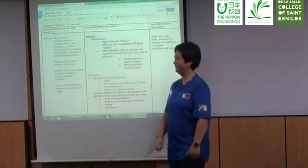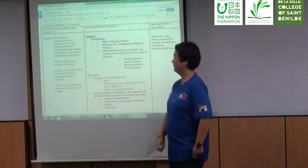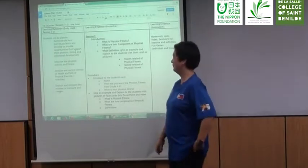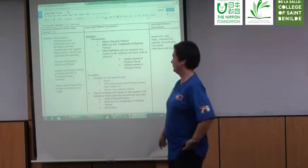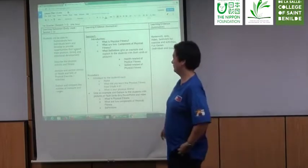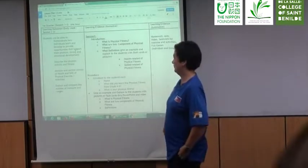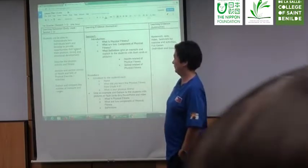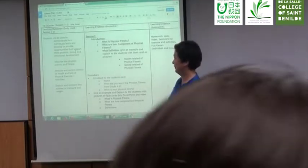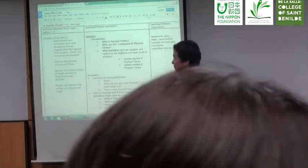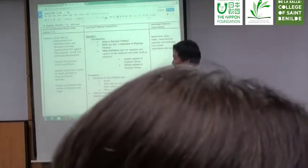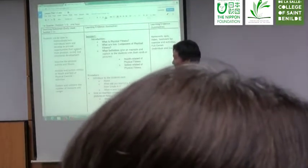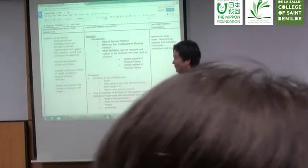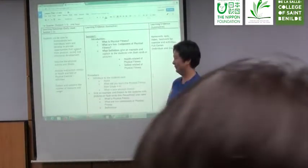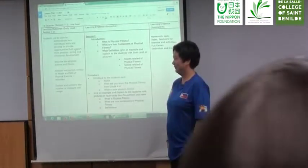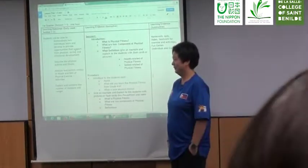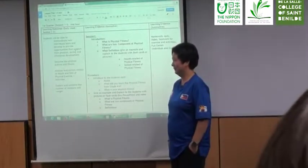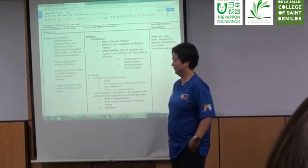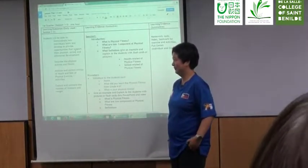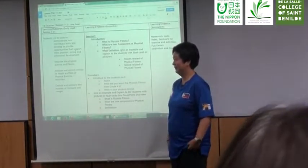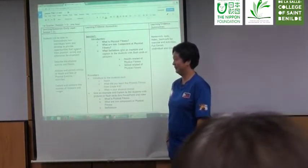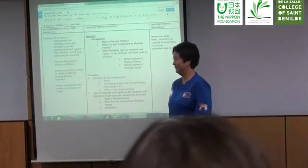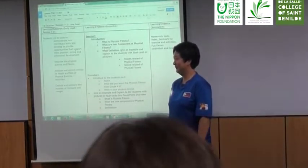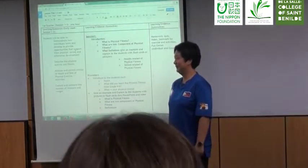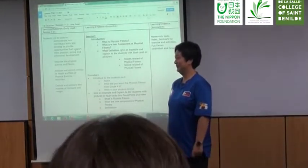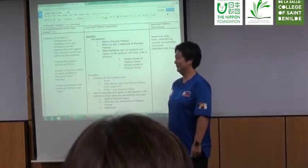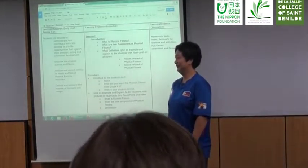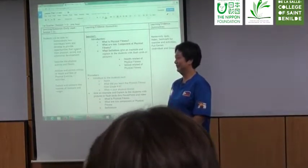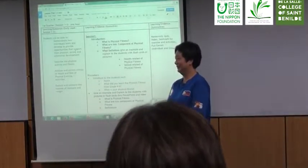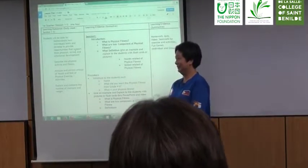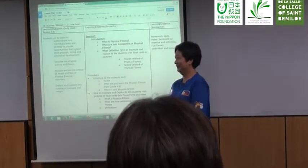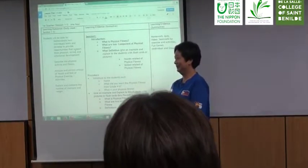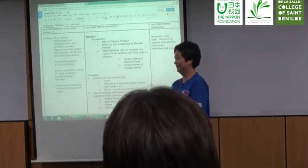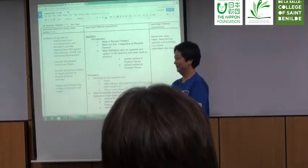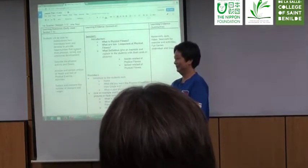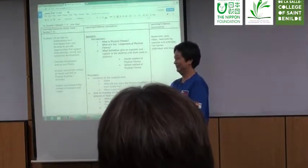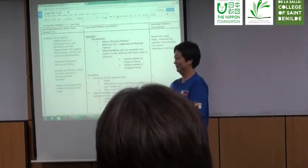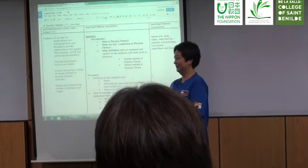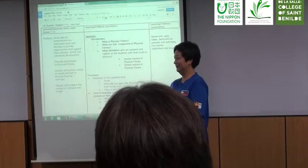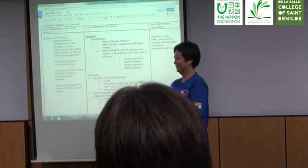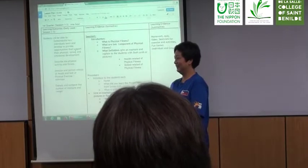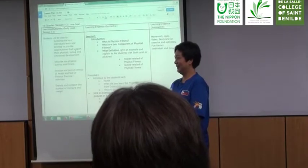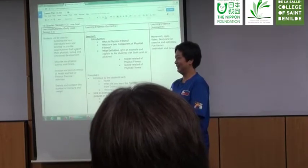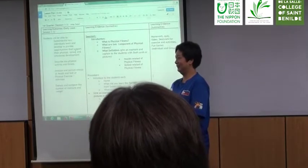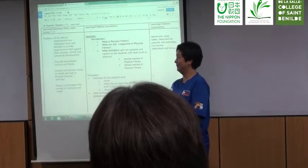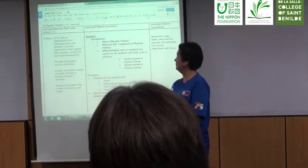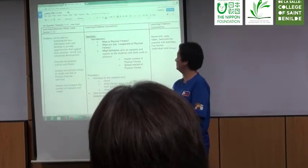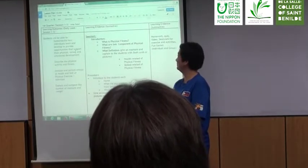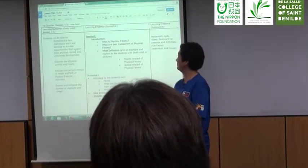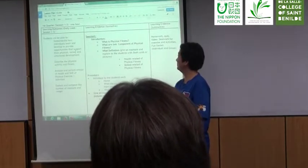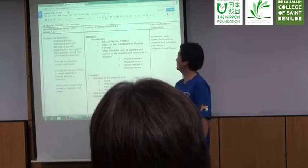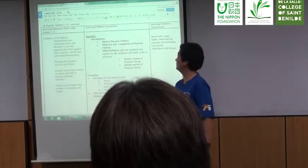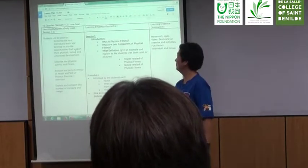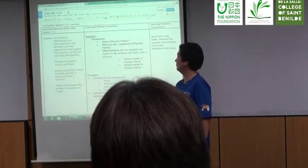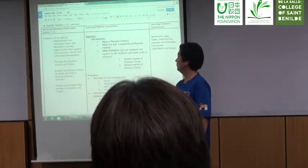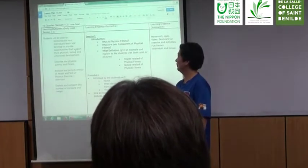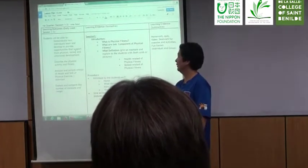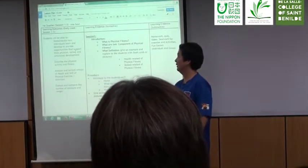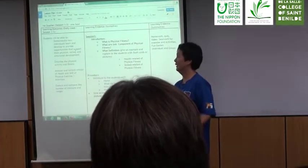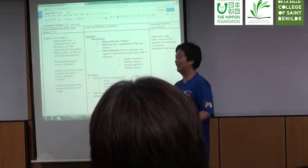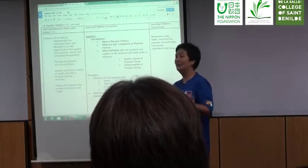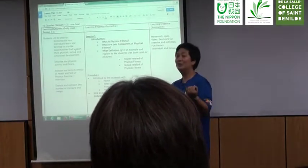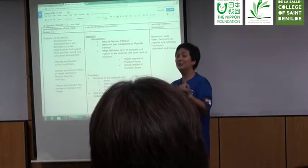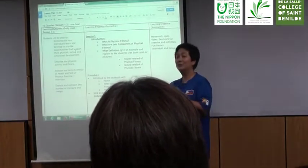discussions on, for example, Anna is very short in comparison to me. And then by using measuring tools, we can assess the